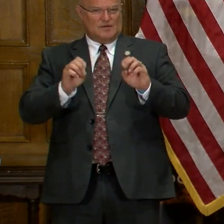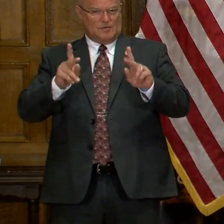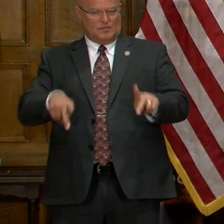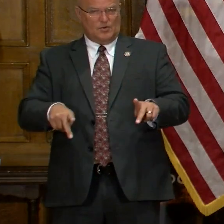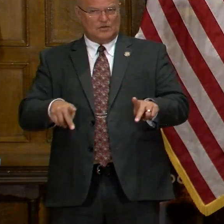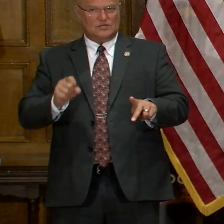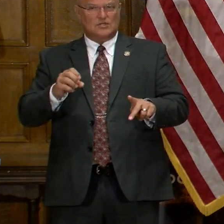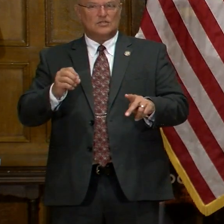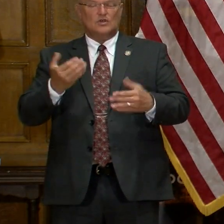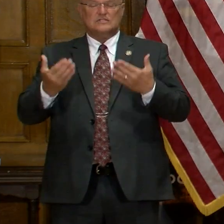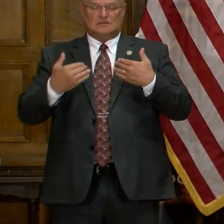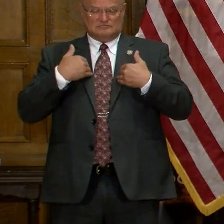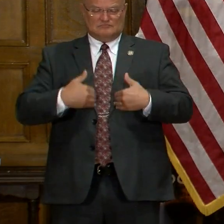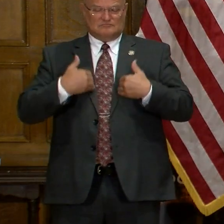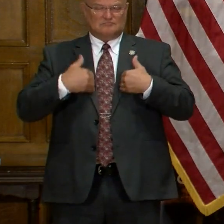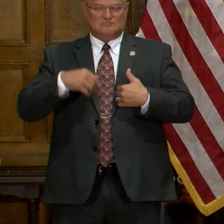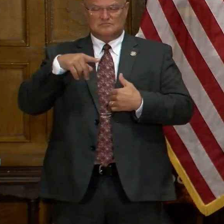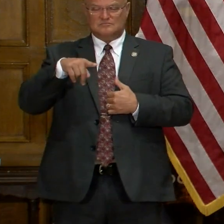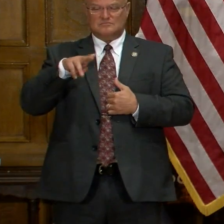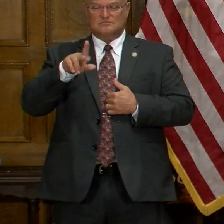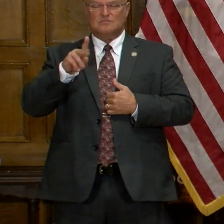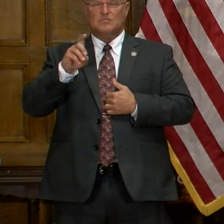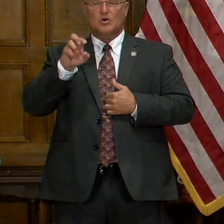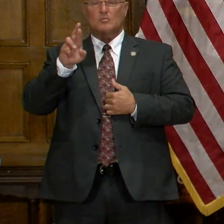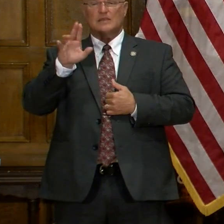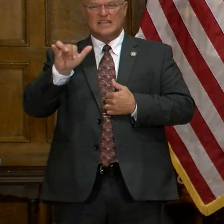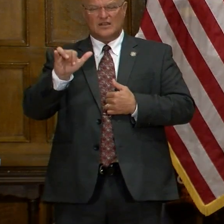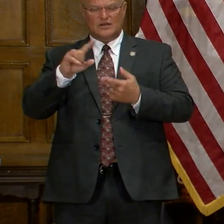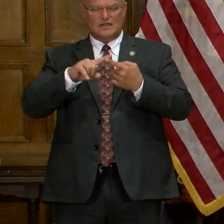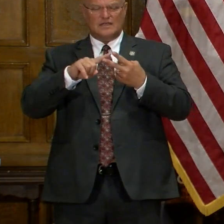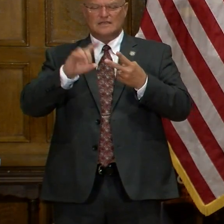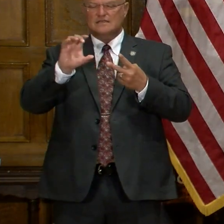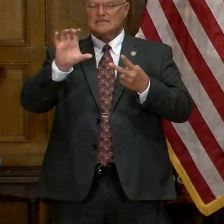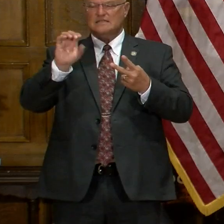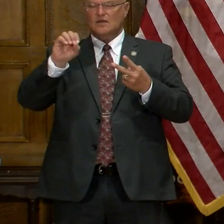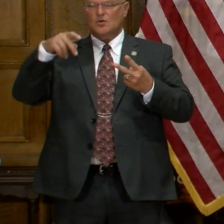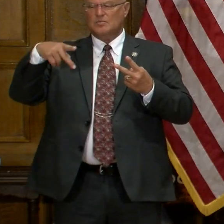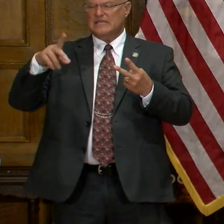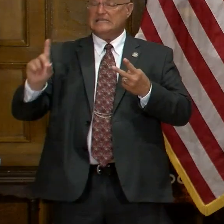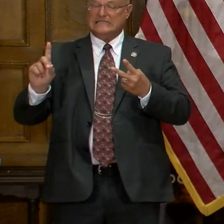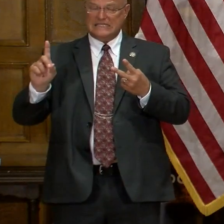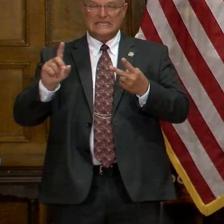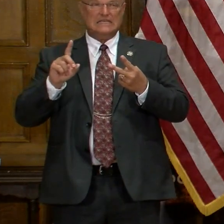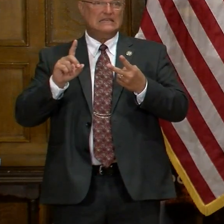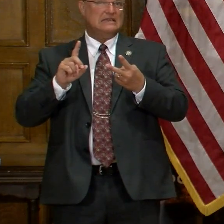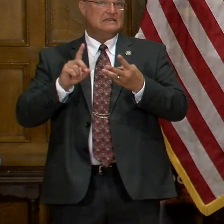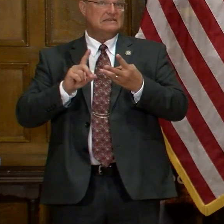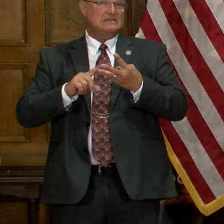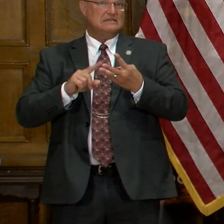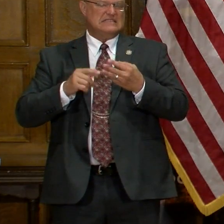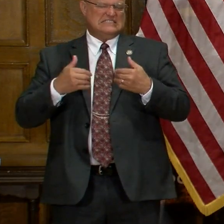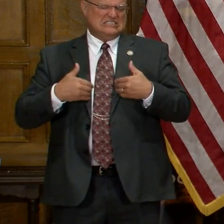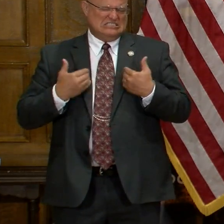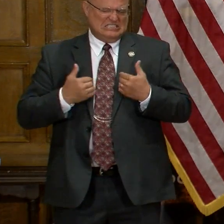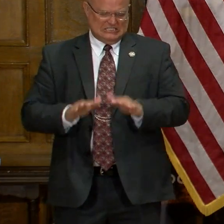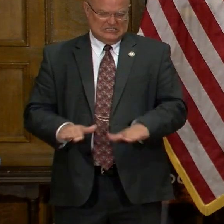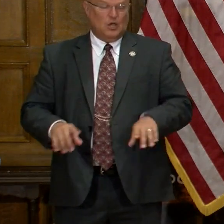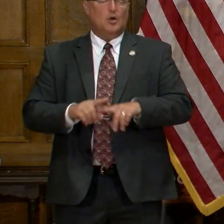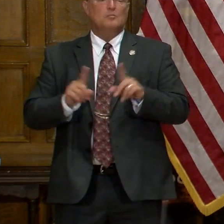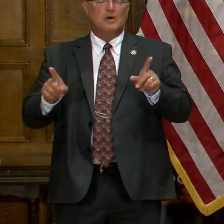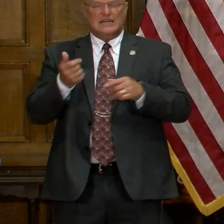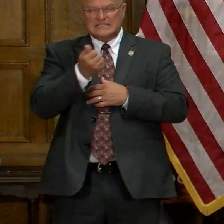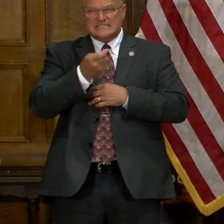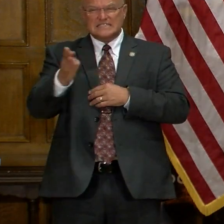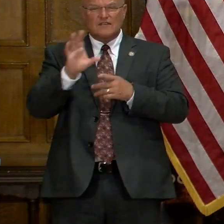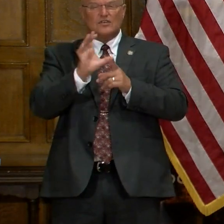So somebody with chronic pulmonary disease, COPD, as possibly, again, very young children, but there are a